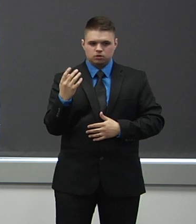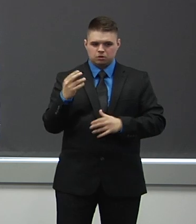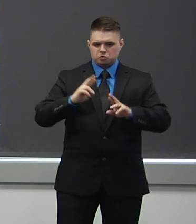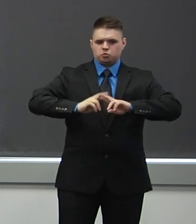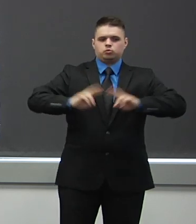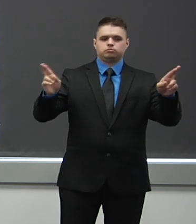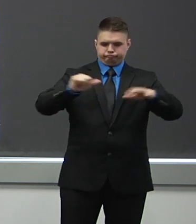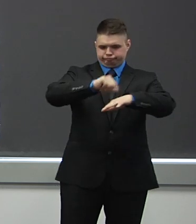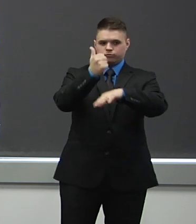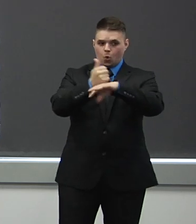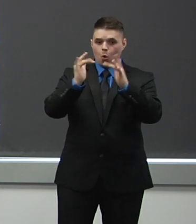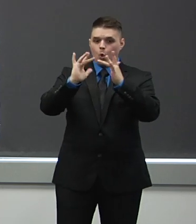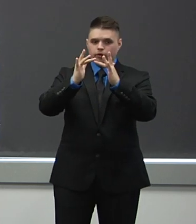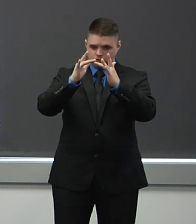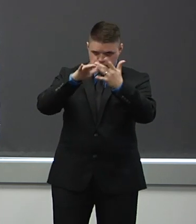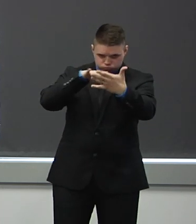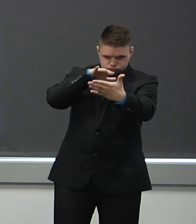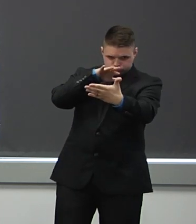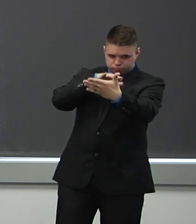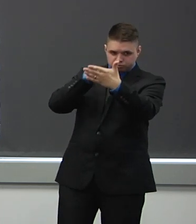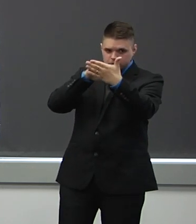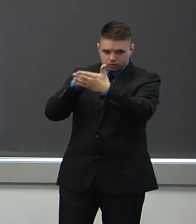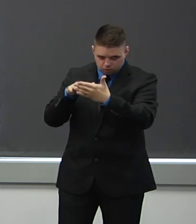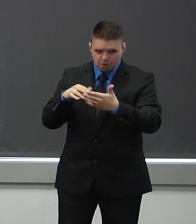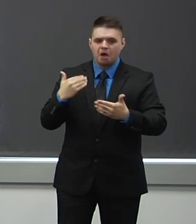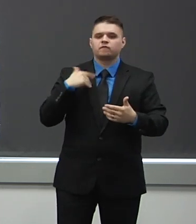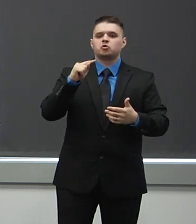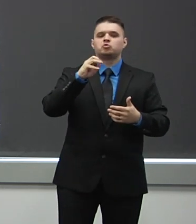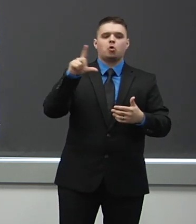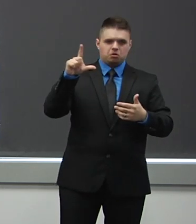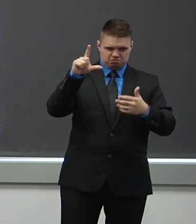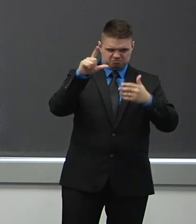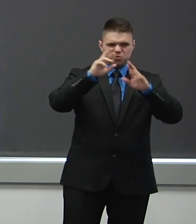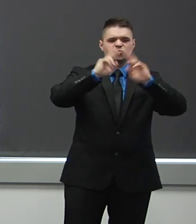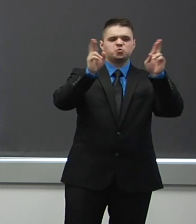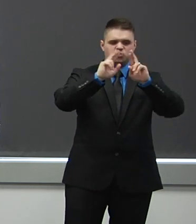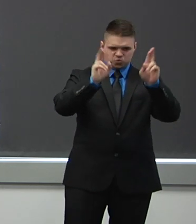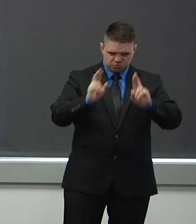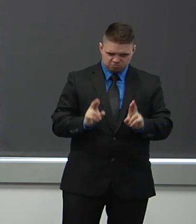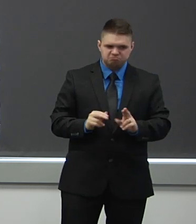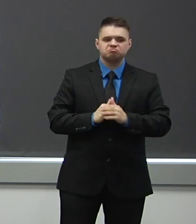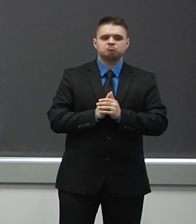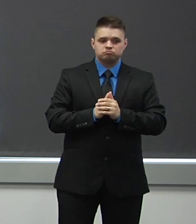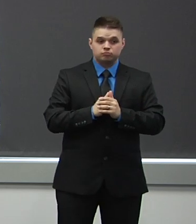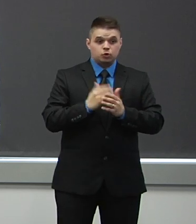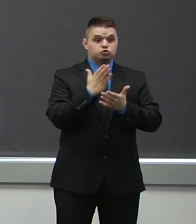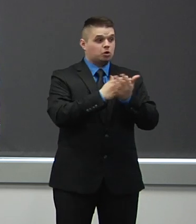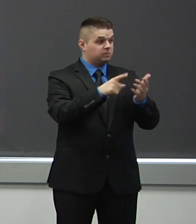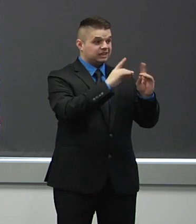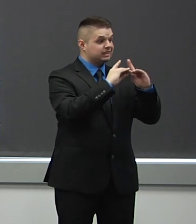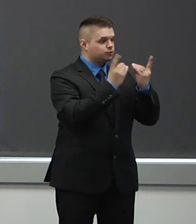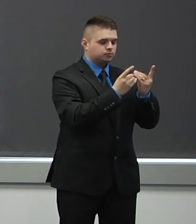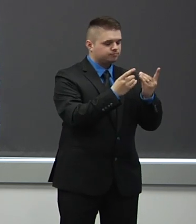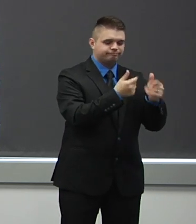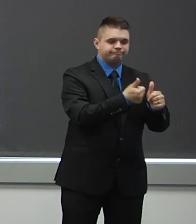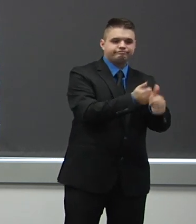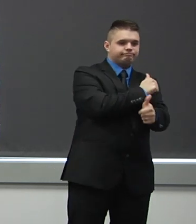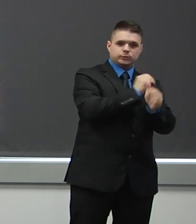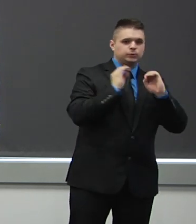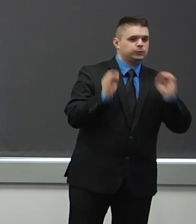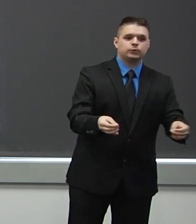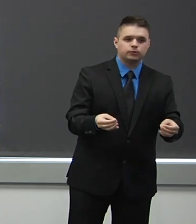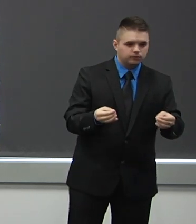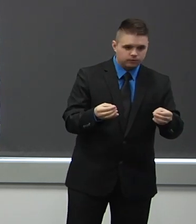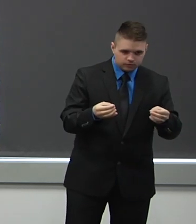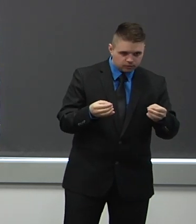they have the provision, the tools to do that, and we have districts that are farther from that or have students that don't have access online. So we're